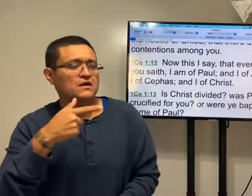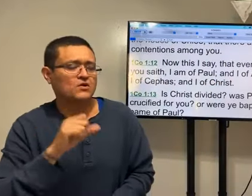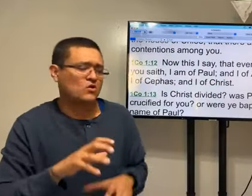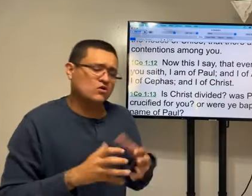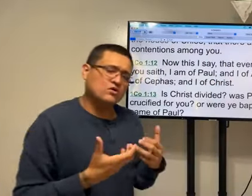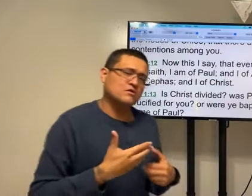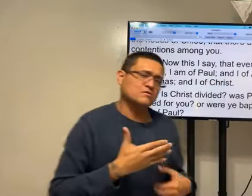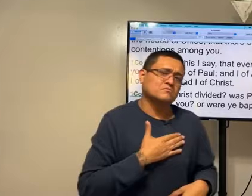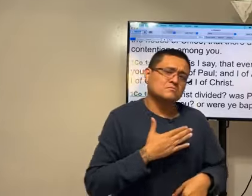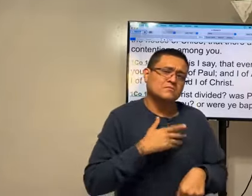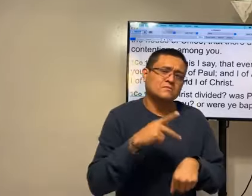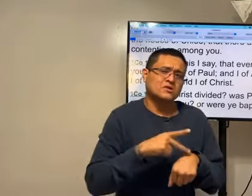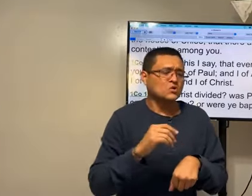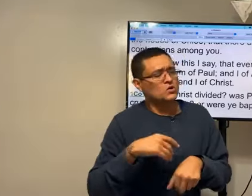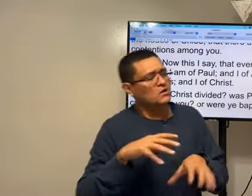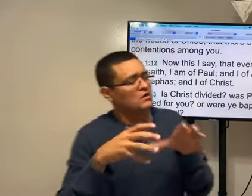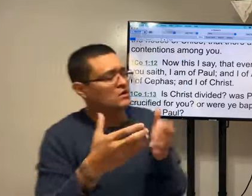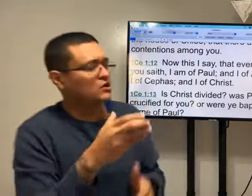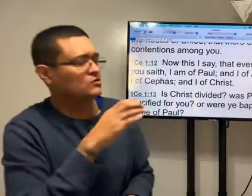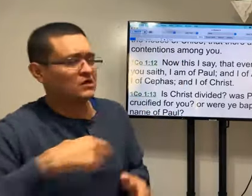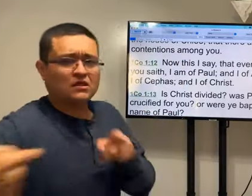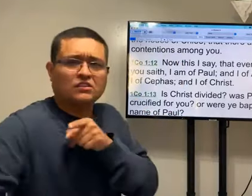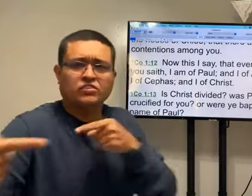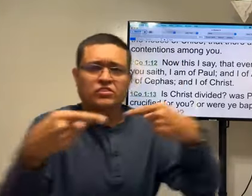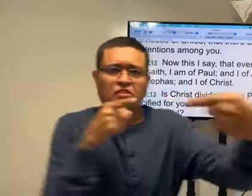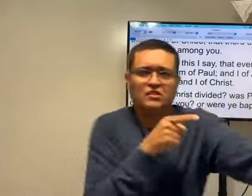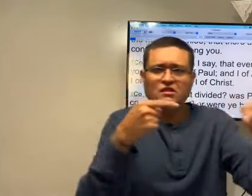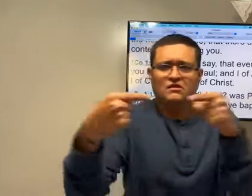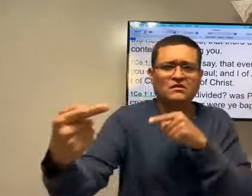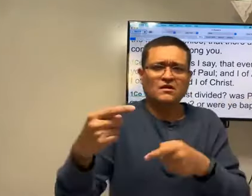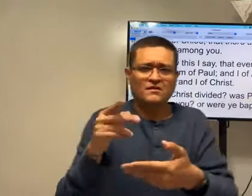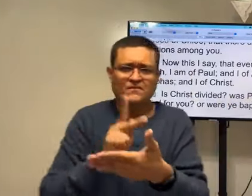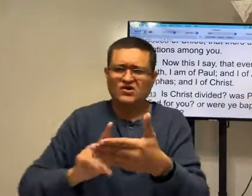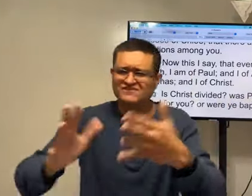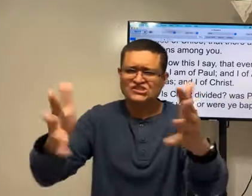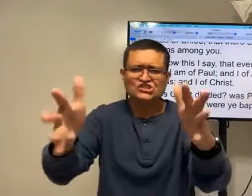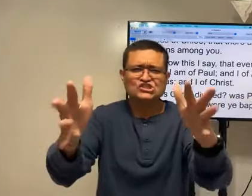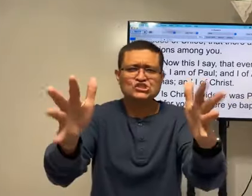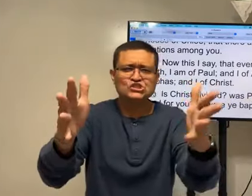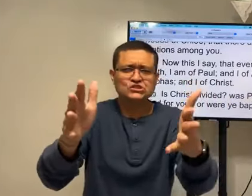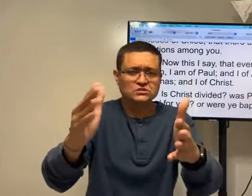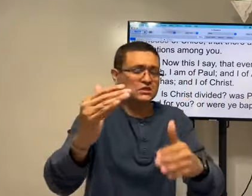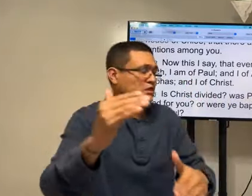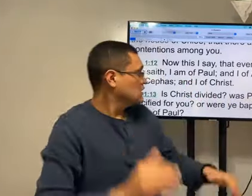It was really silly. Someone's like Paul or Apollos or Cephas or Christ, and they're all trying to get against each other. And Paul